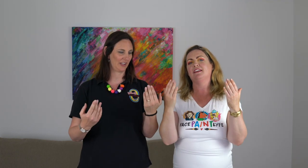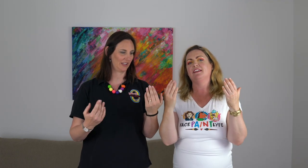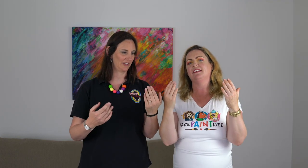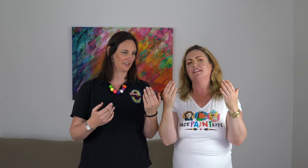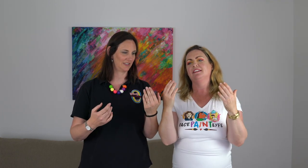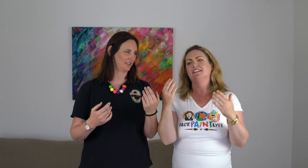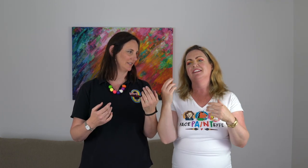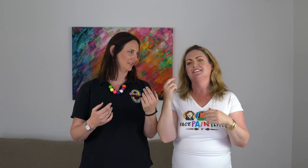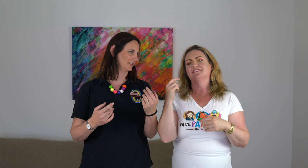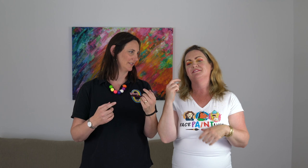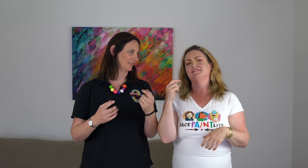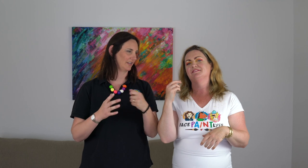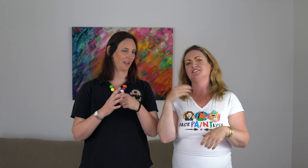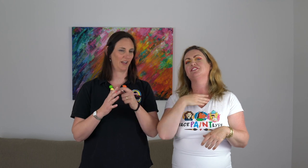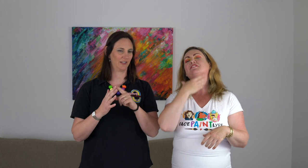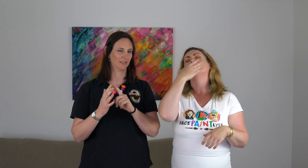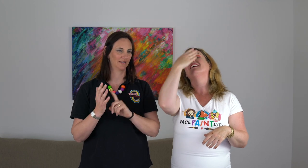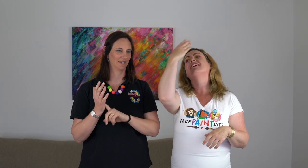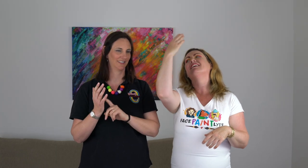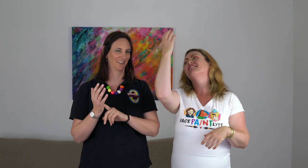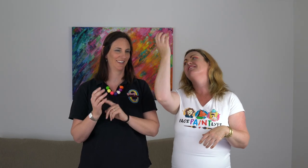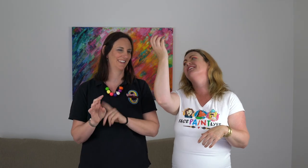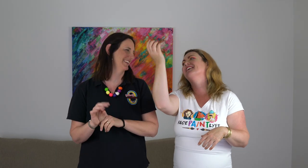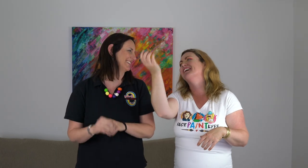birthday, dear Caroline.